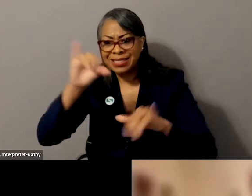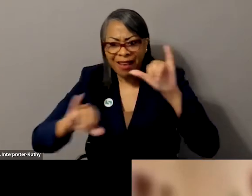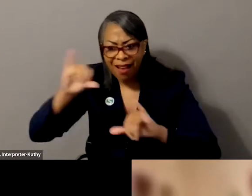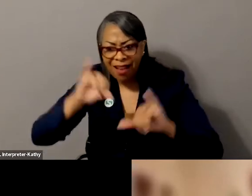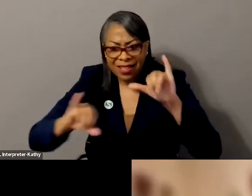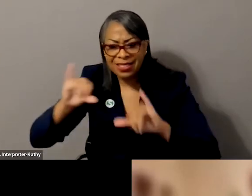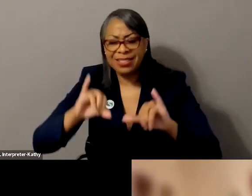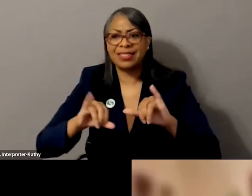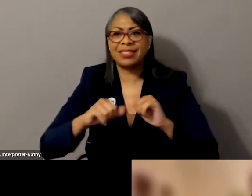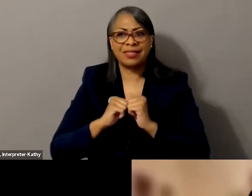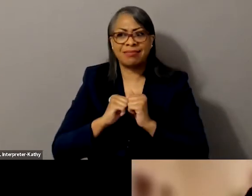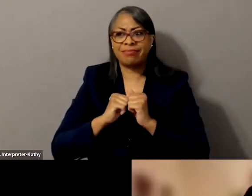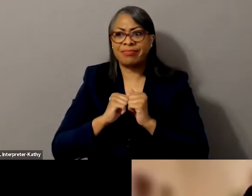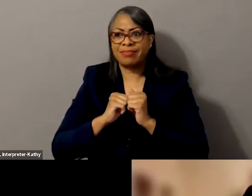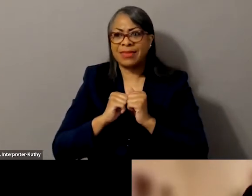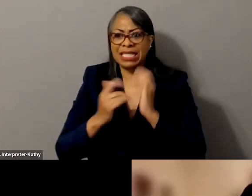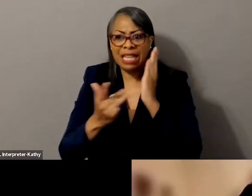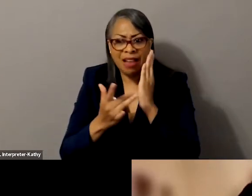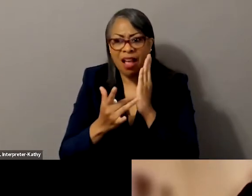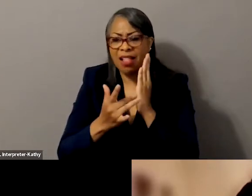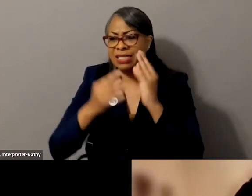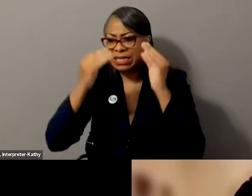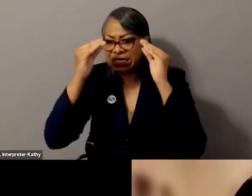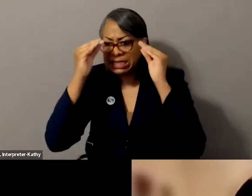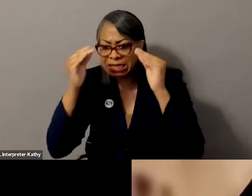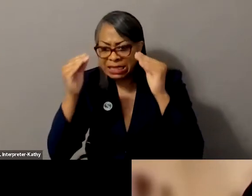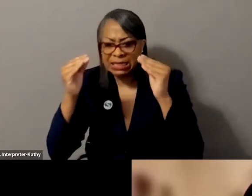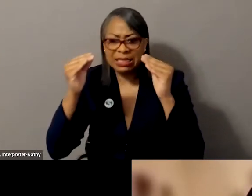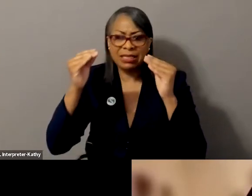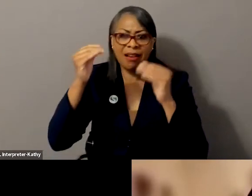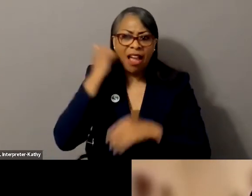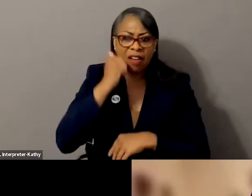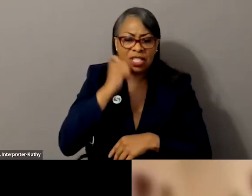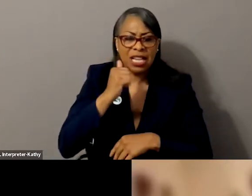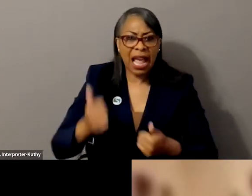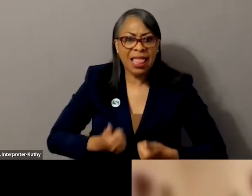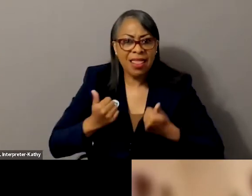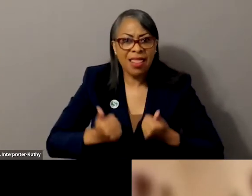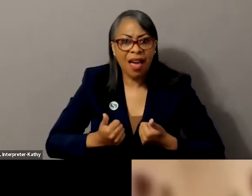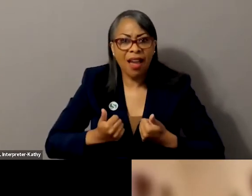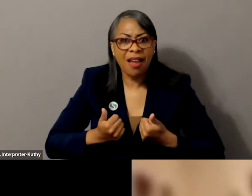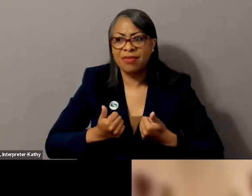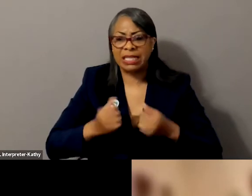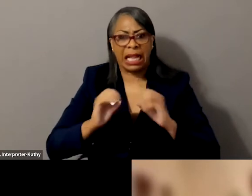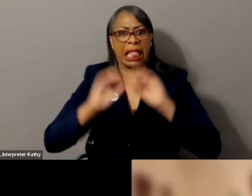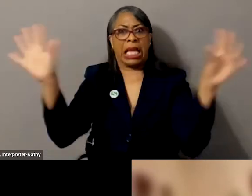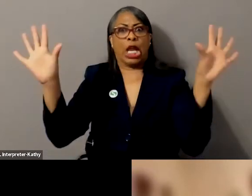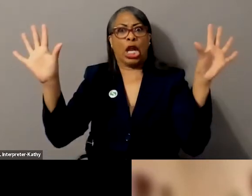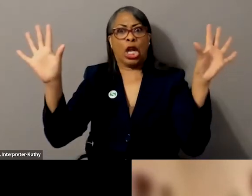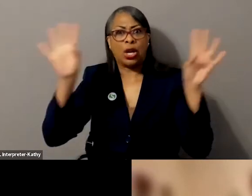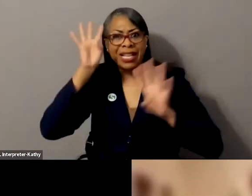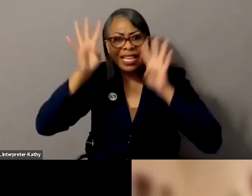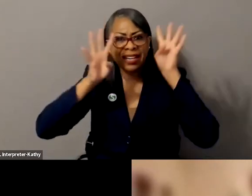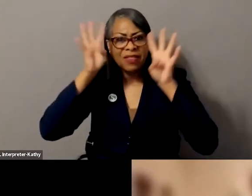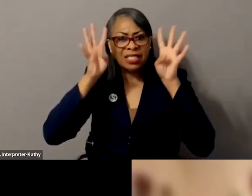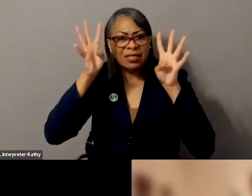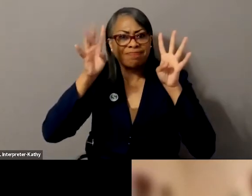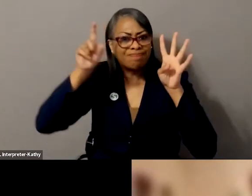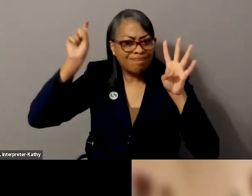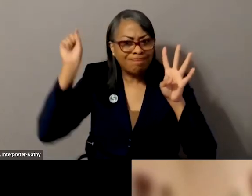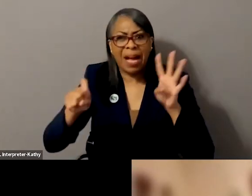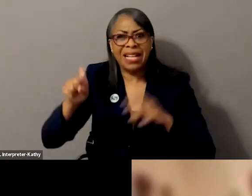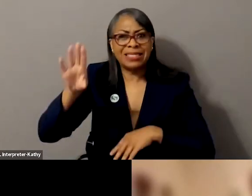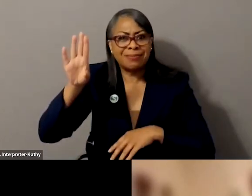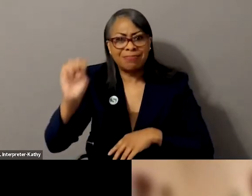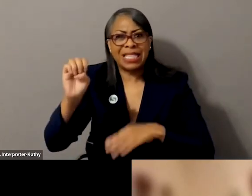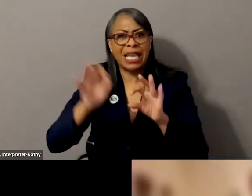of technology and teaching and learning and everyday life makes it clear that innovation must be an imperative for